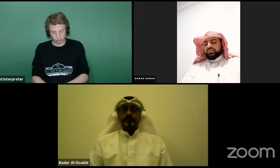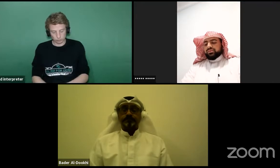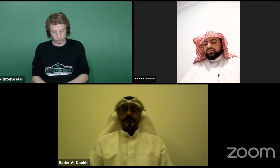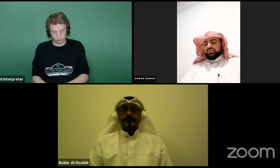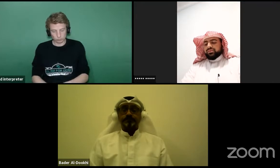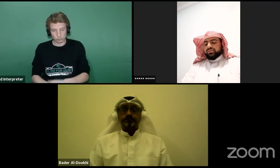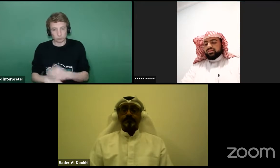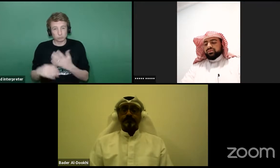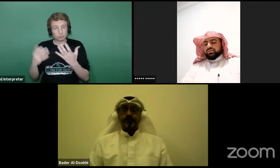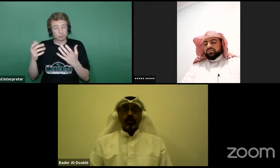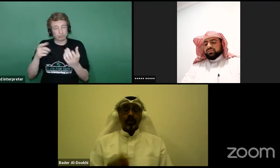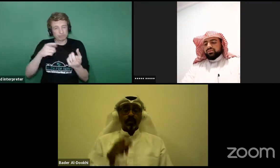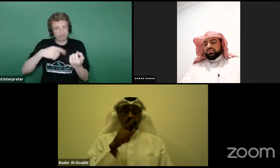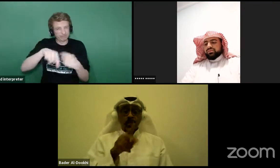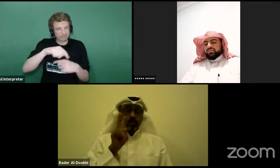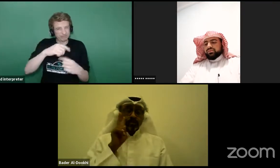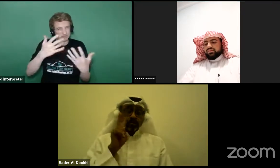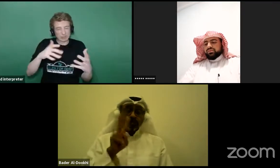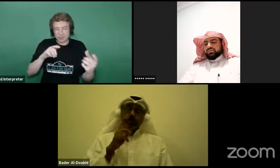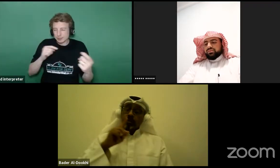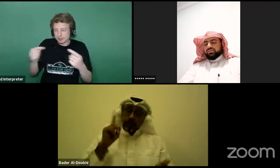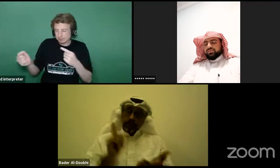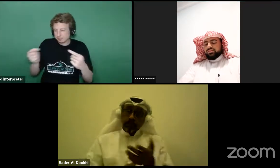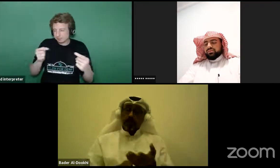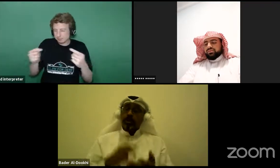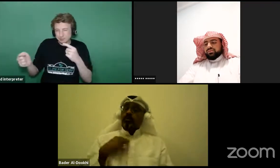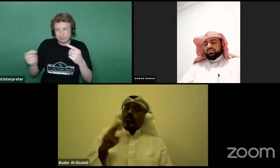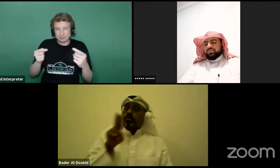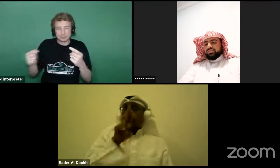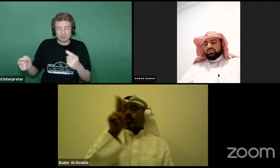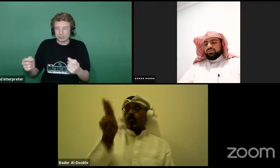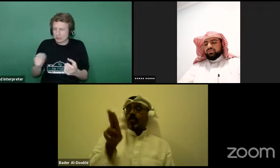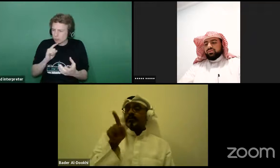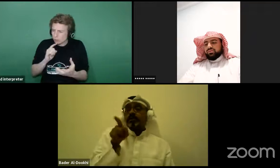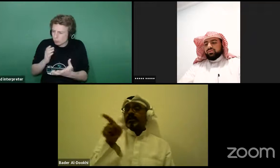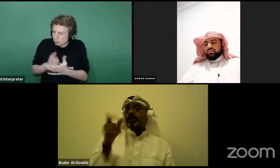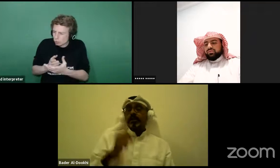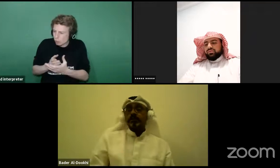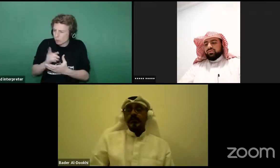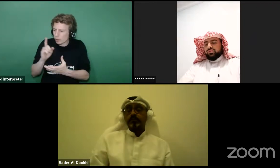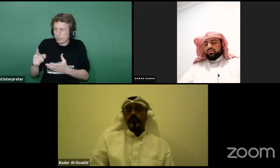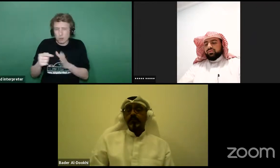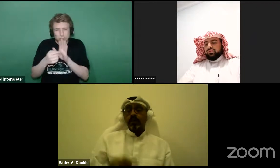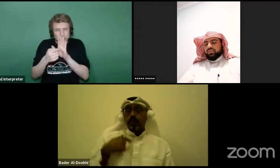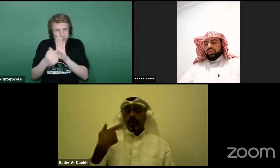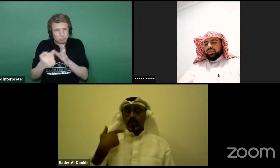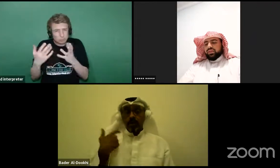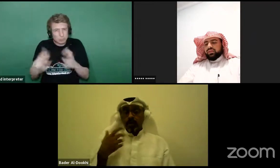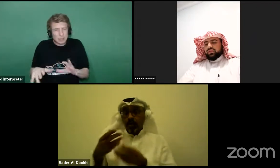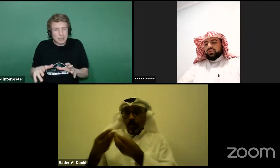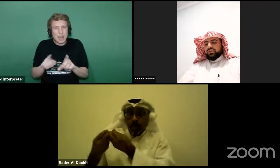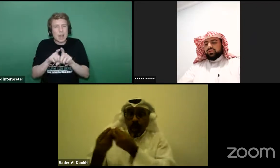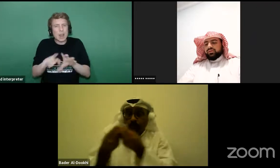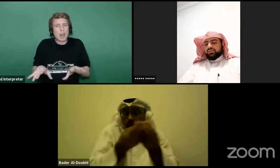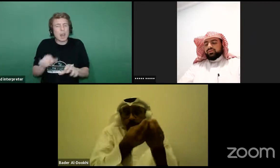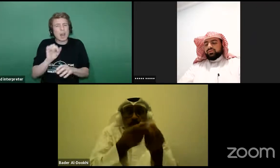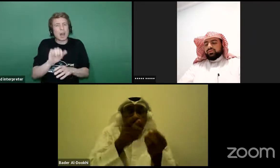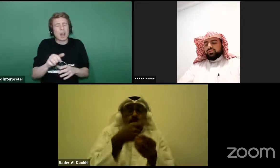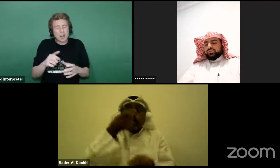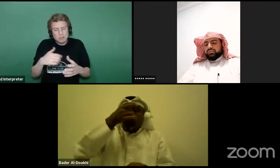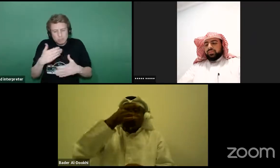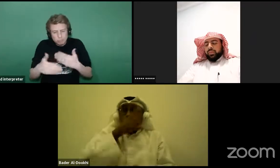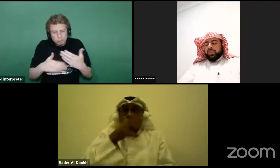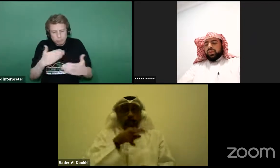Disputing with you concerning the truth after it was made manifest, as if they were being driven to death while they were looking at